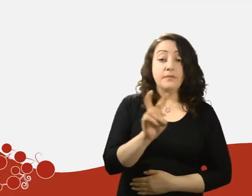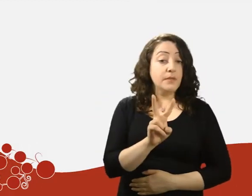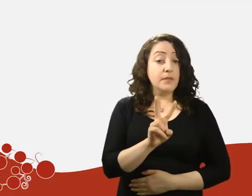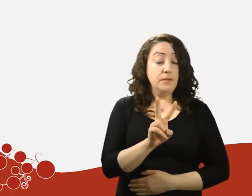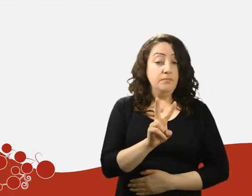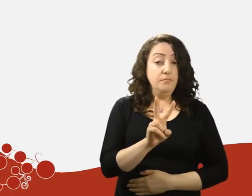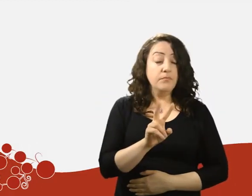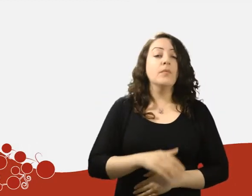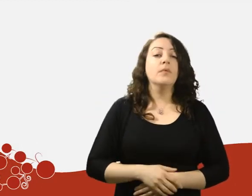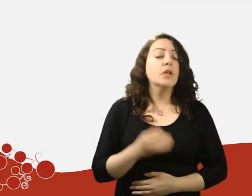verb.